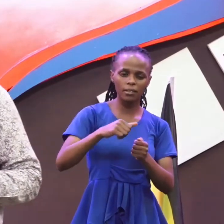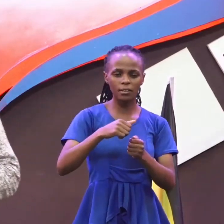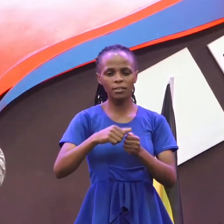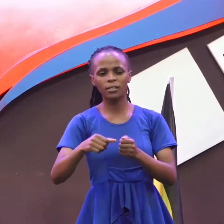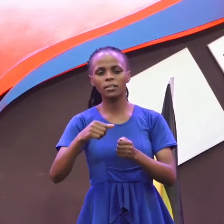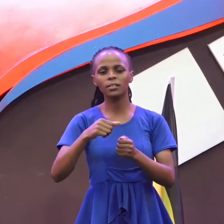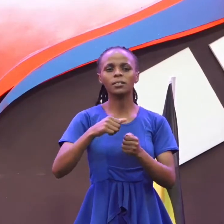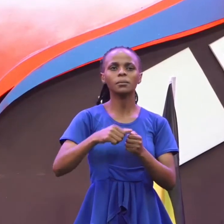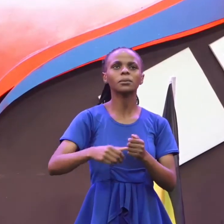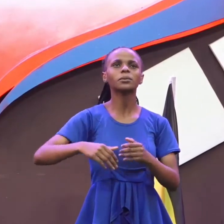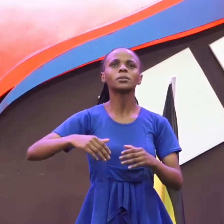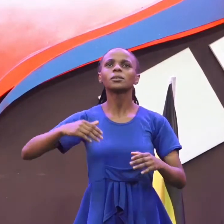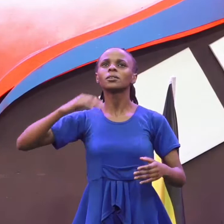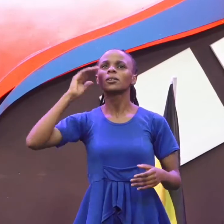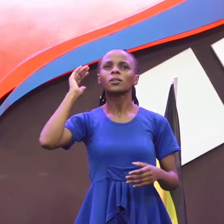neza